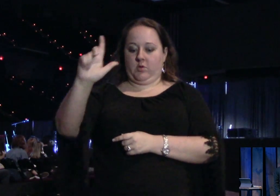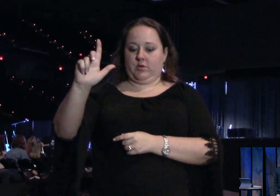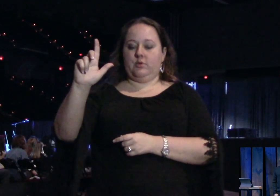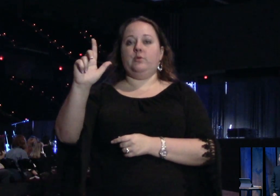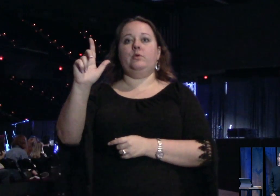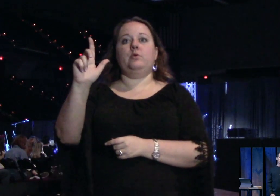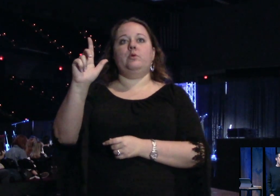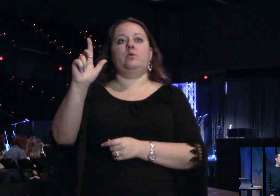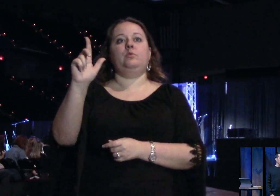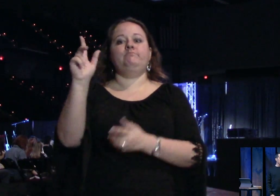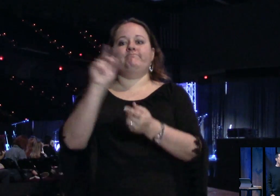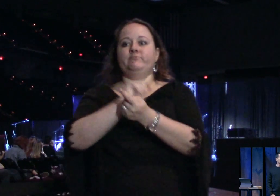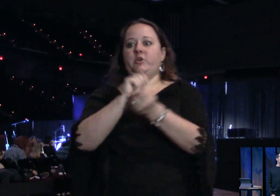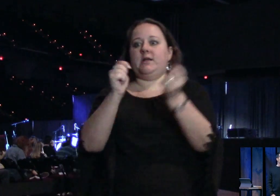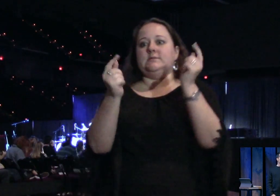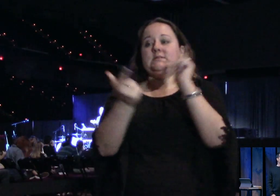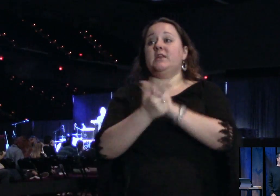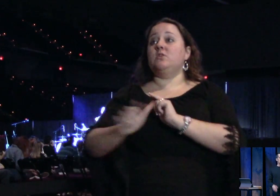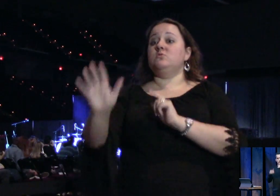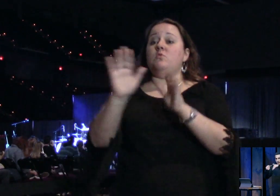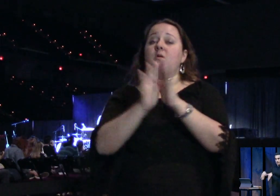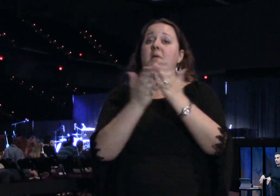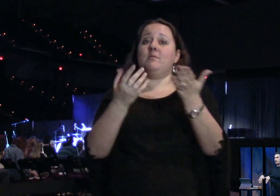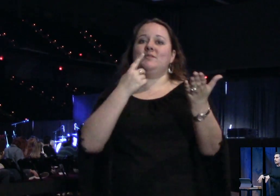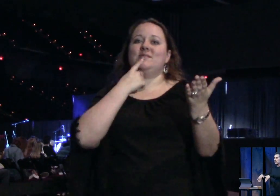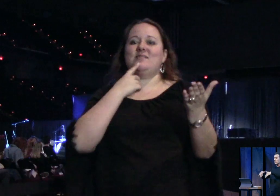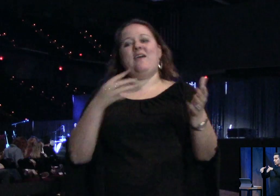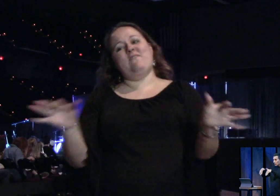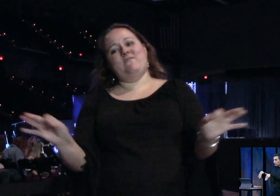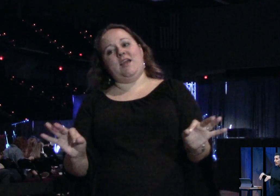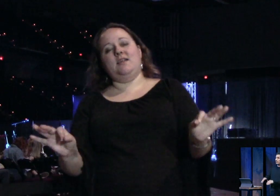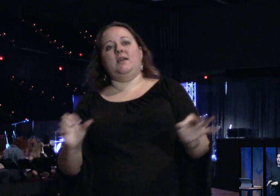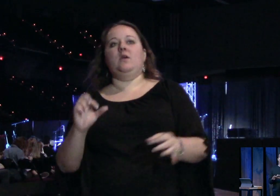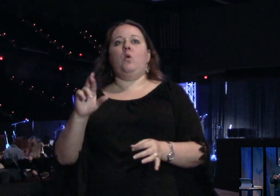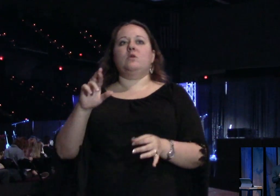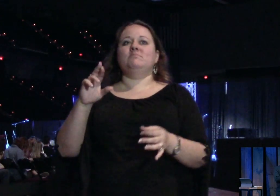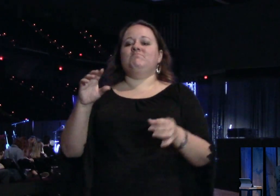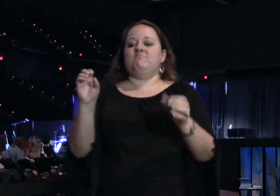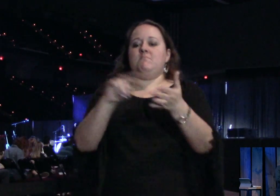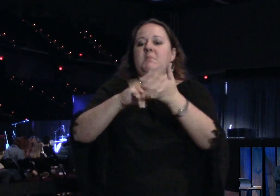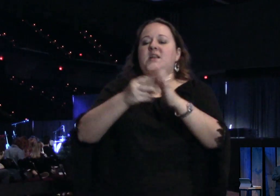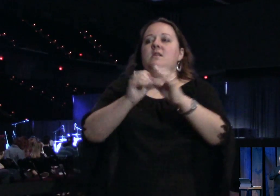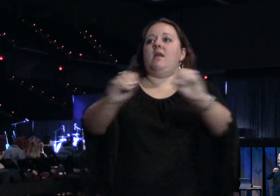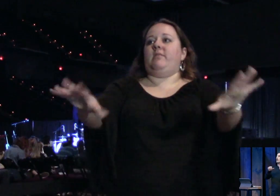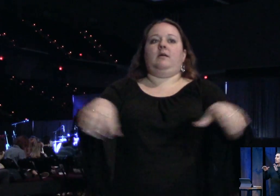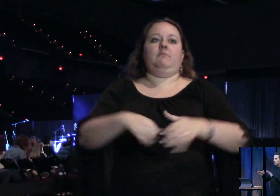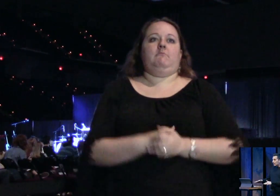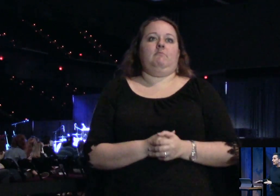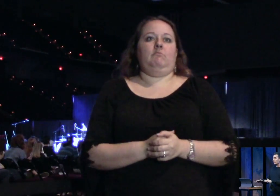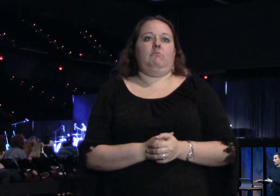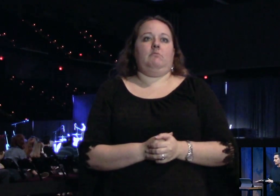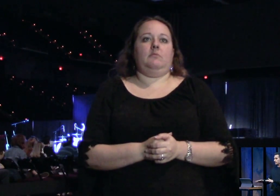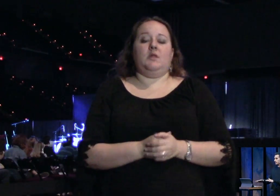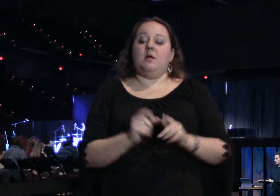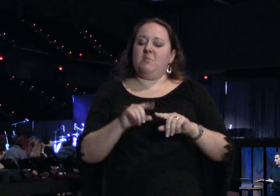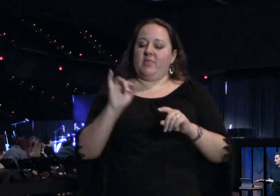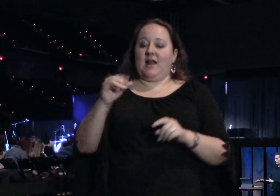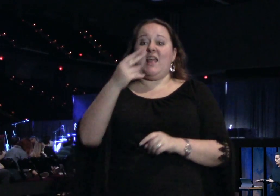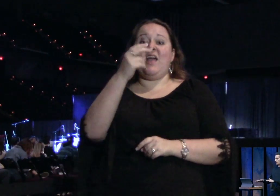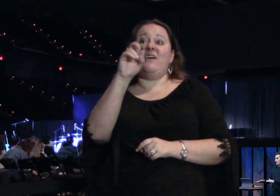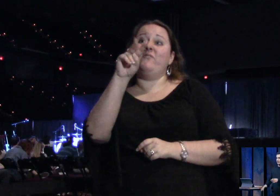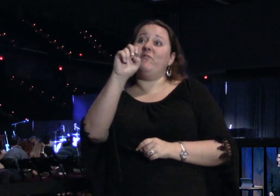word hevel. It's translated in your Bible as either vanity or